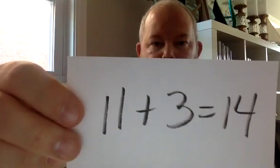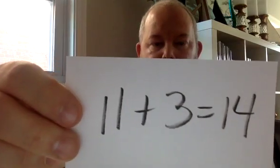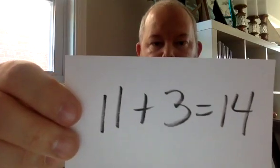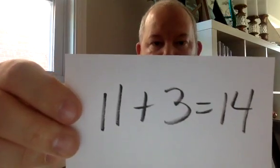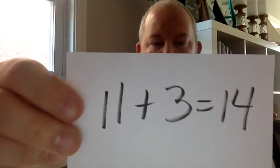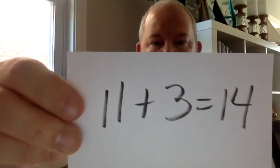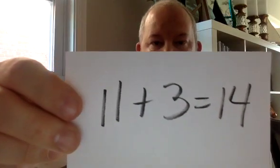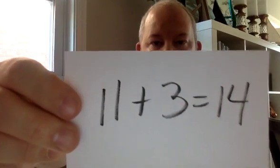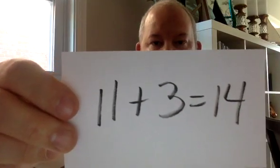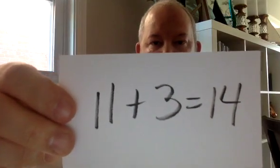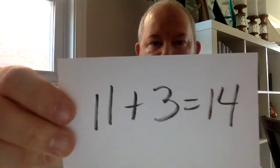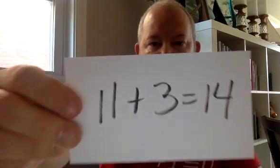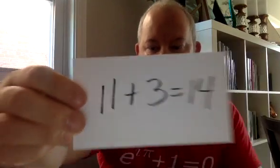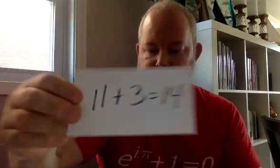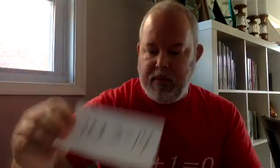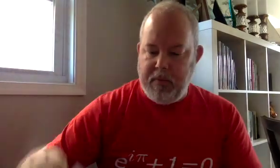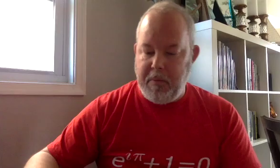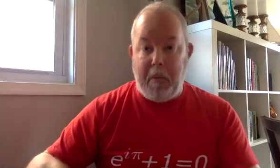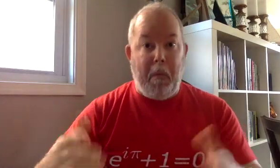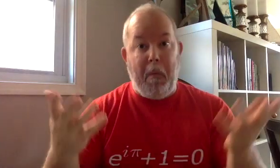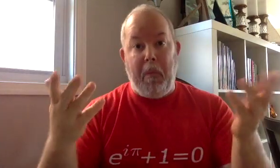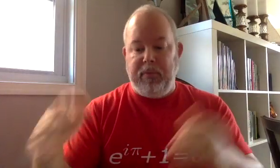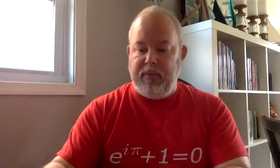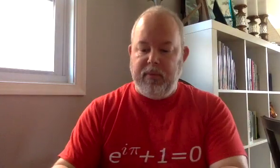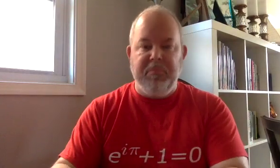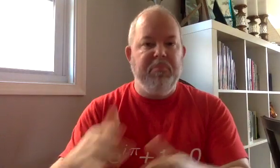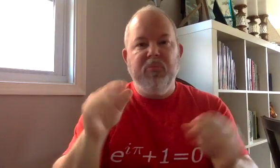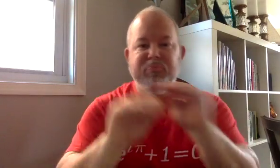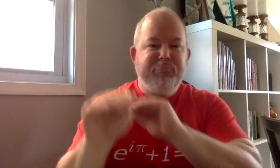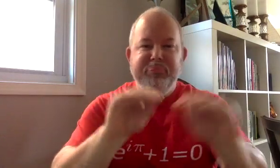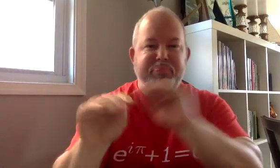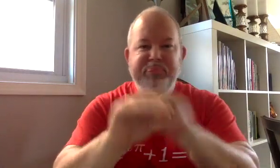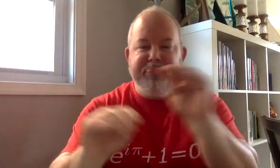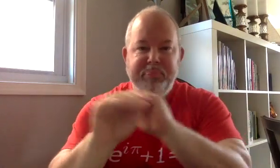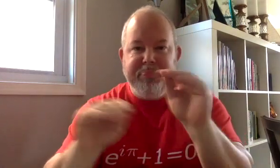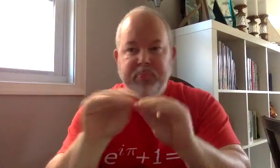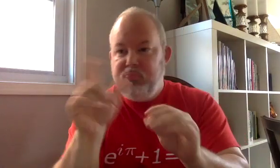have a celebration when the Ukrainians win this war, and she's going to have a little party